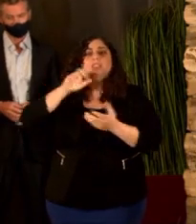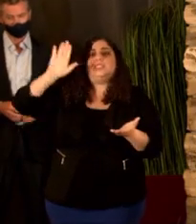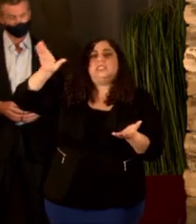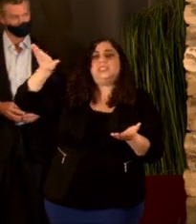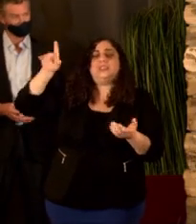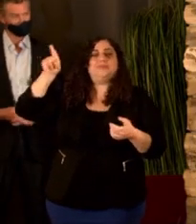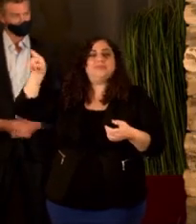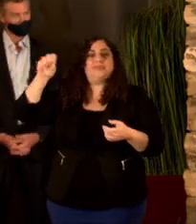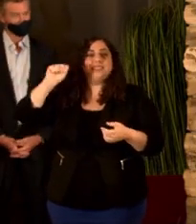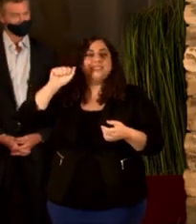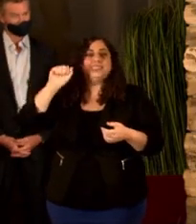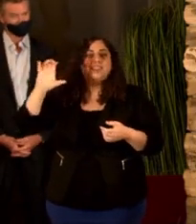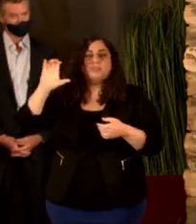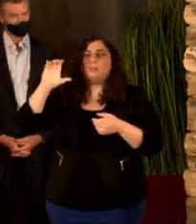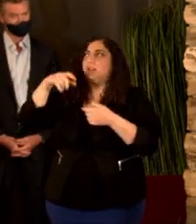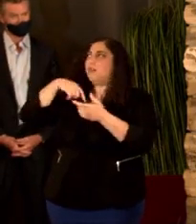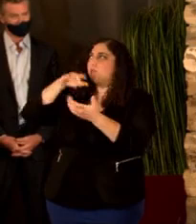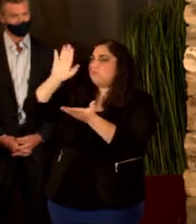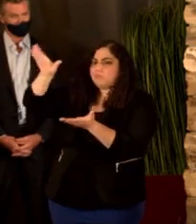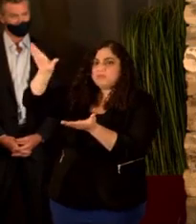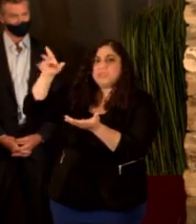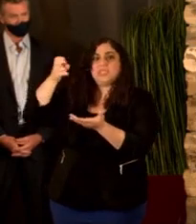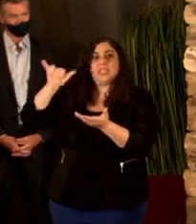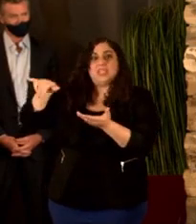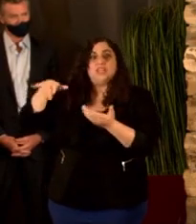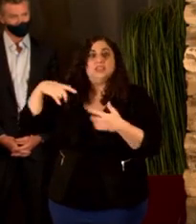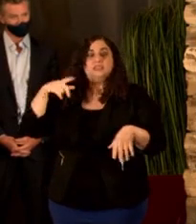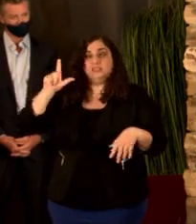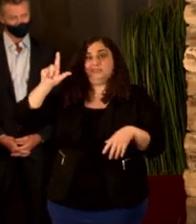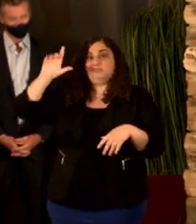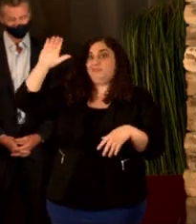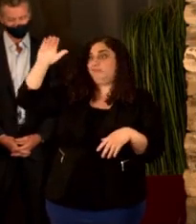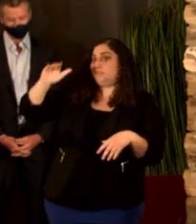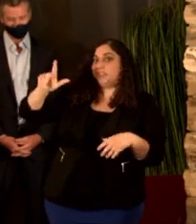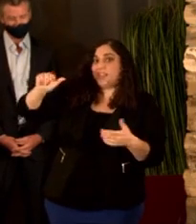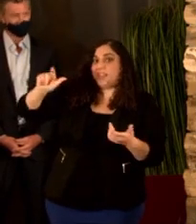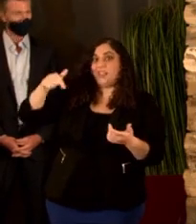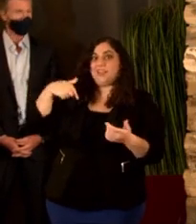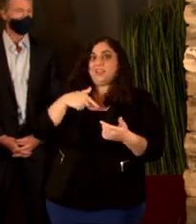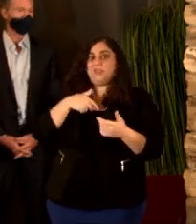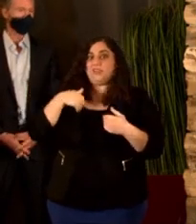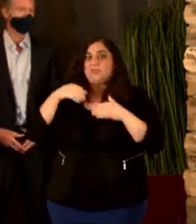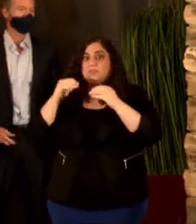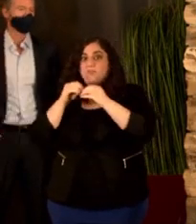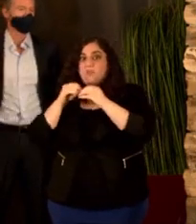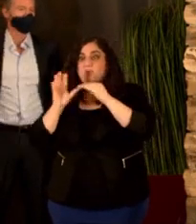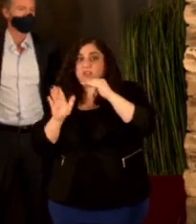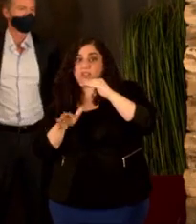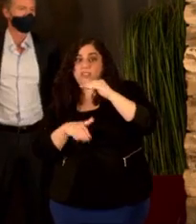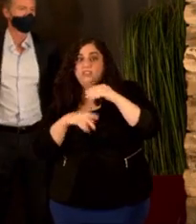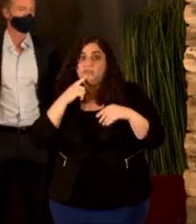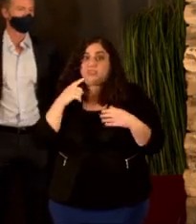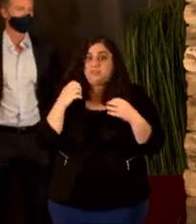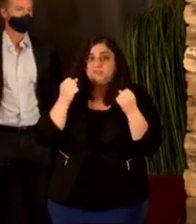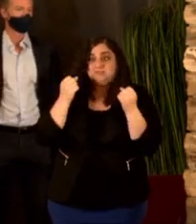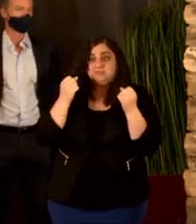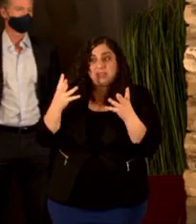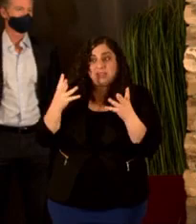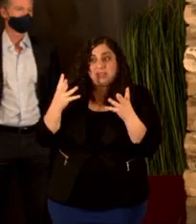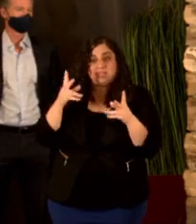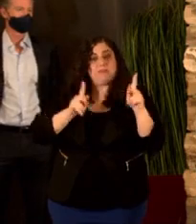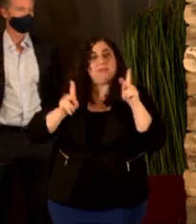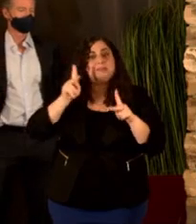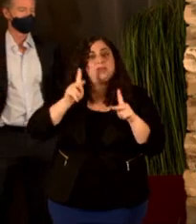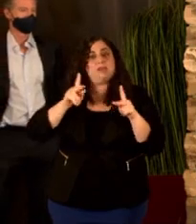more California south of Los Angeles. Not this governor. Governor Newsom knows San Diego, and he knows the issue